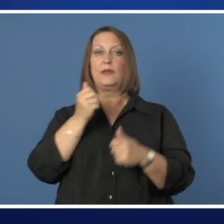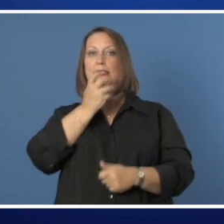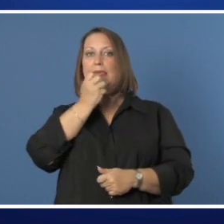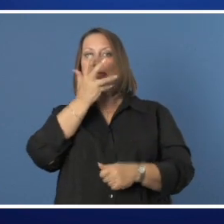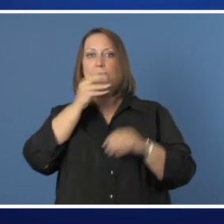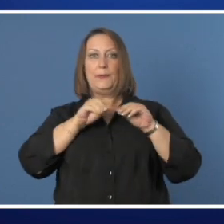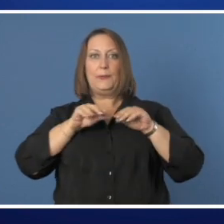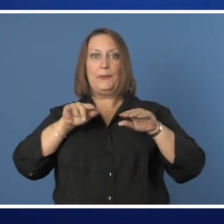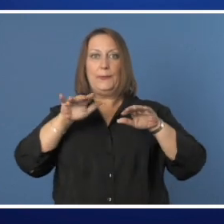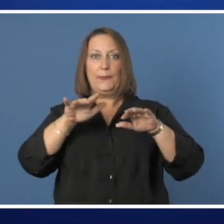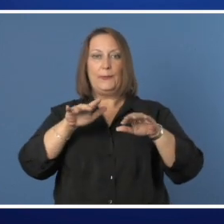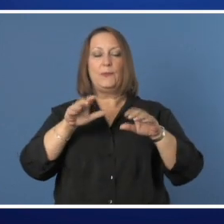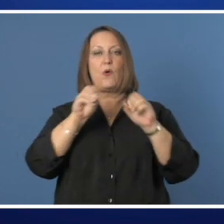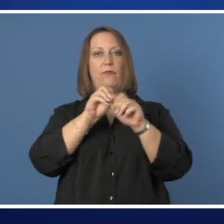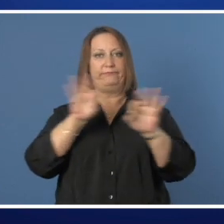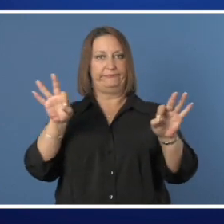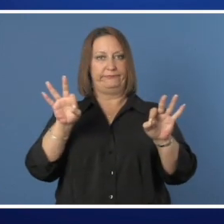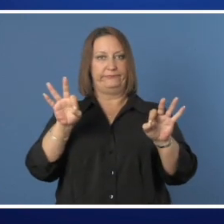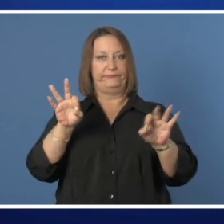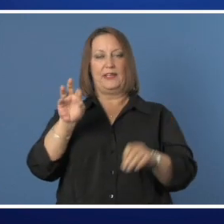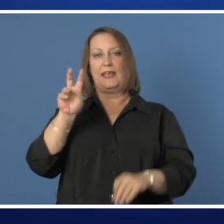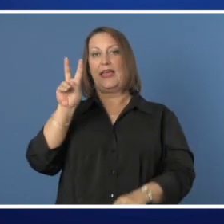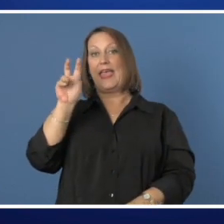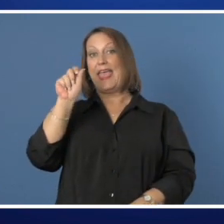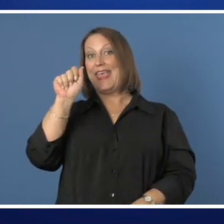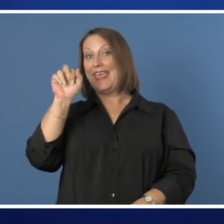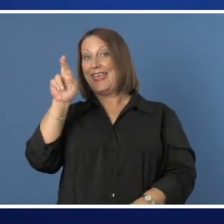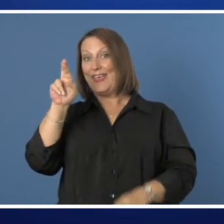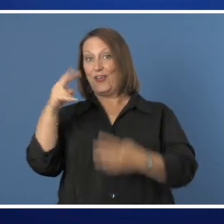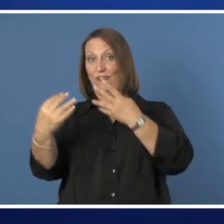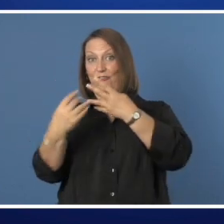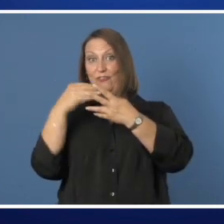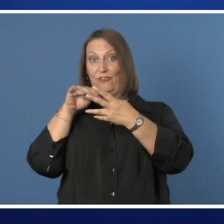heaters, or other ventilation systems.